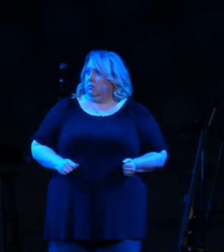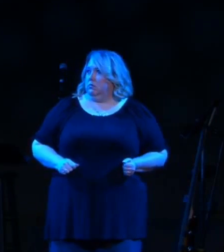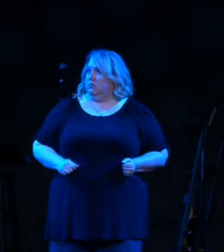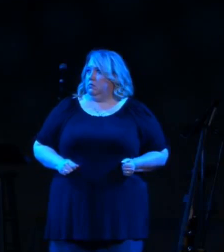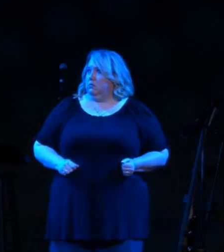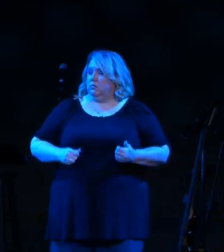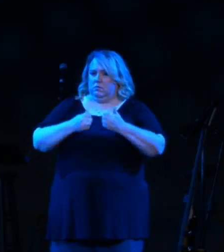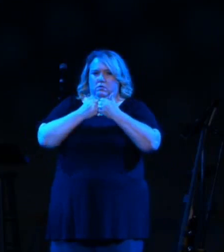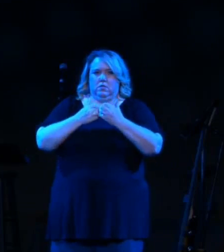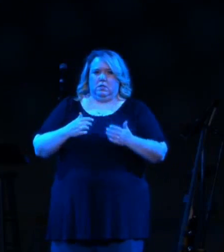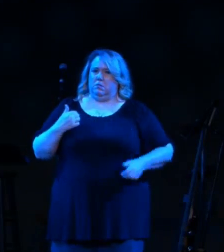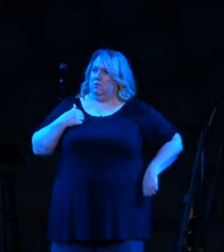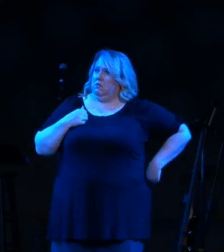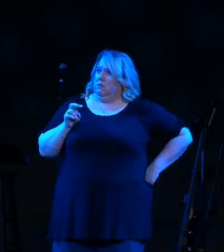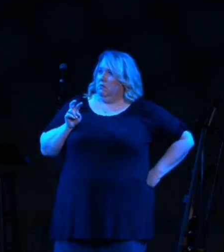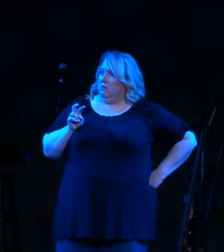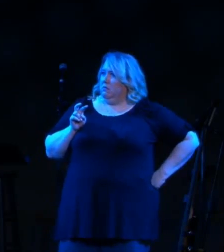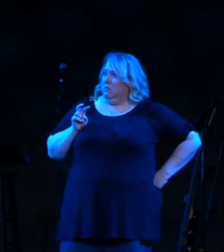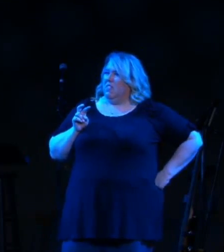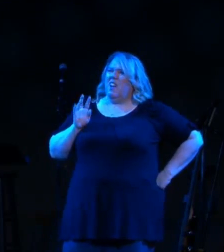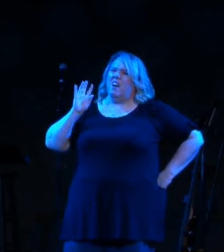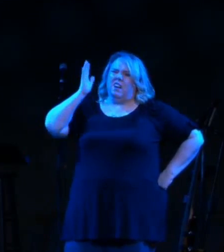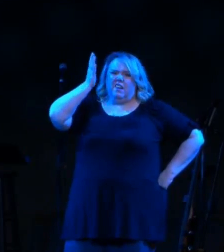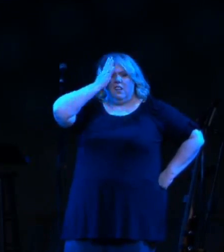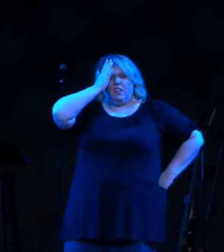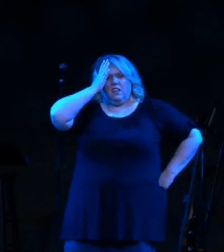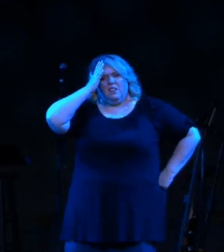And the disciples probably said something like,